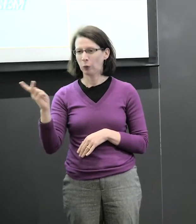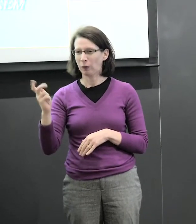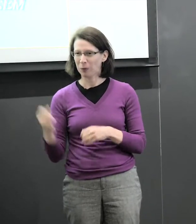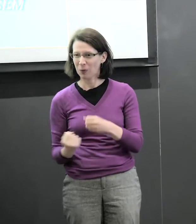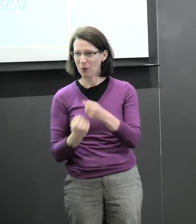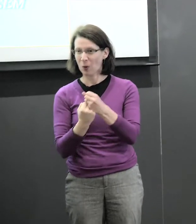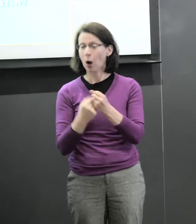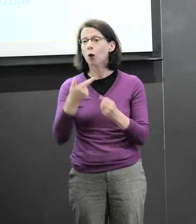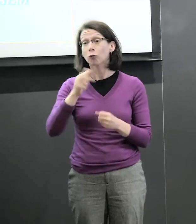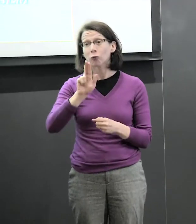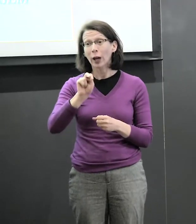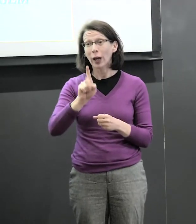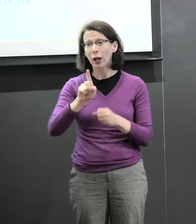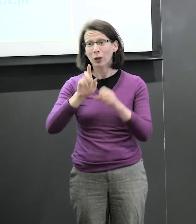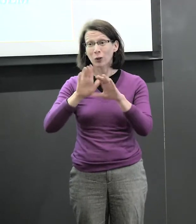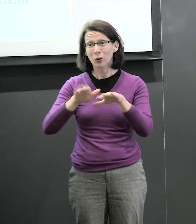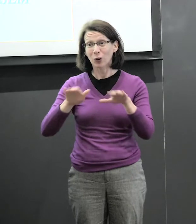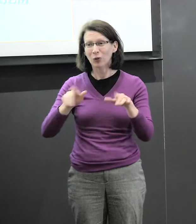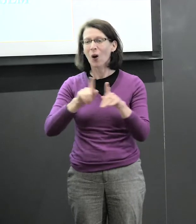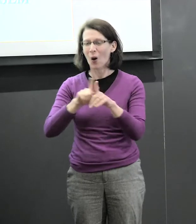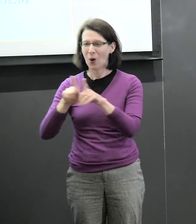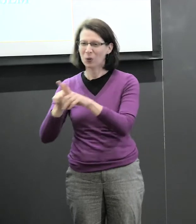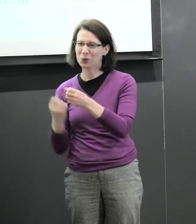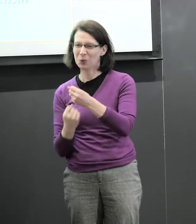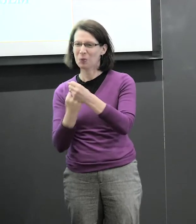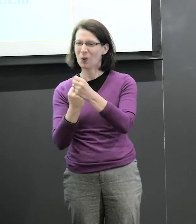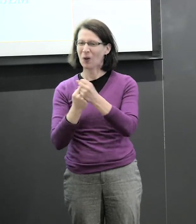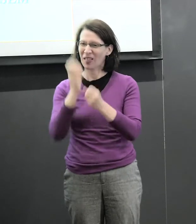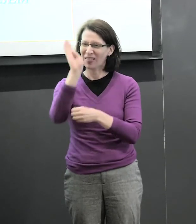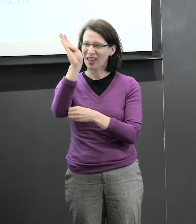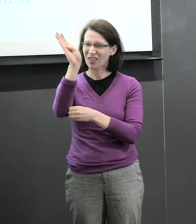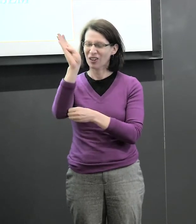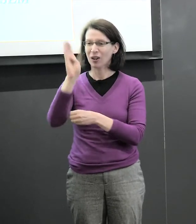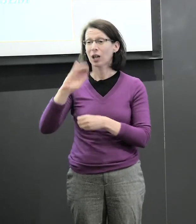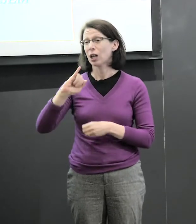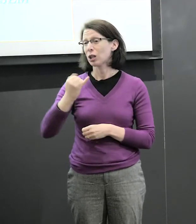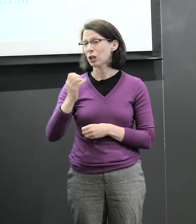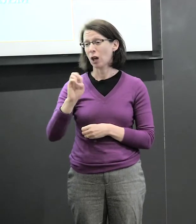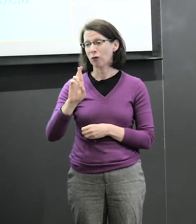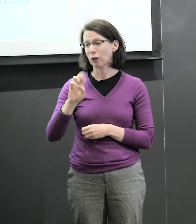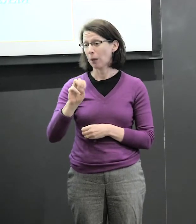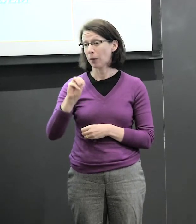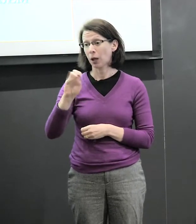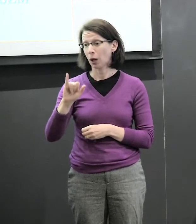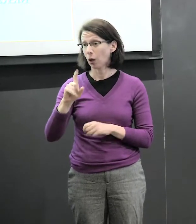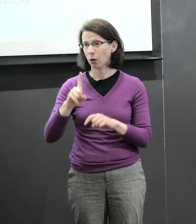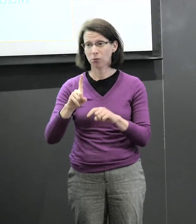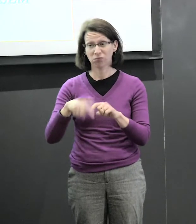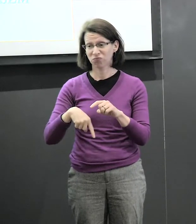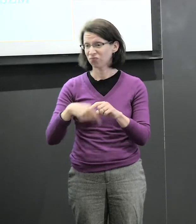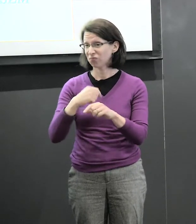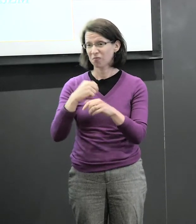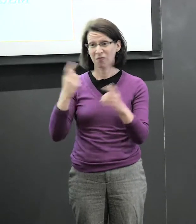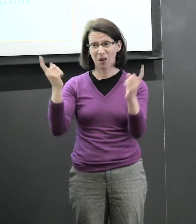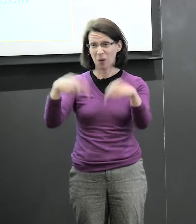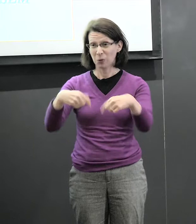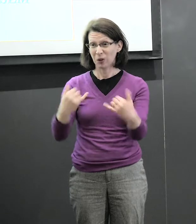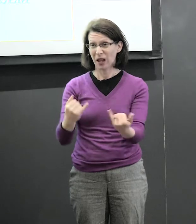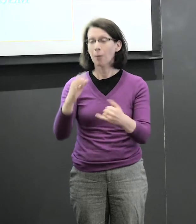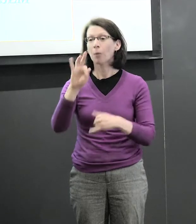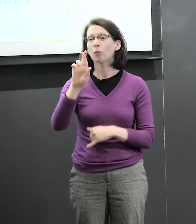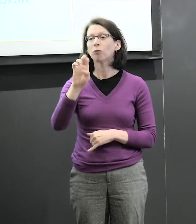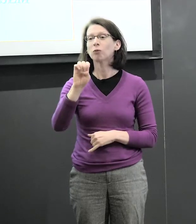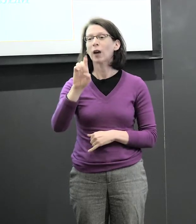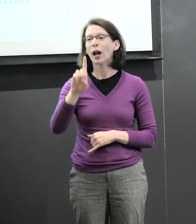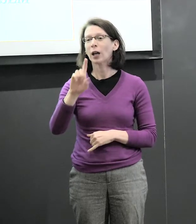well. Jeremy Whatmough was unable to be with us today, but it's a pleasure, as always, to see Fred Green, the